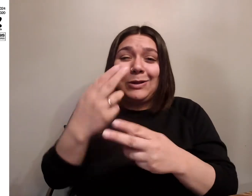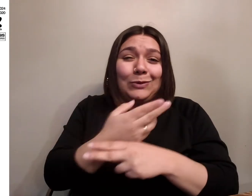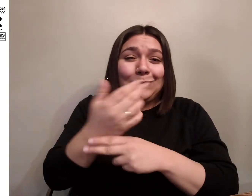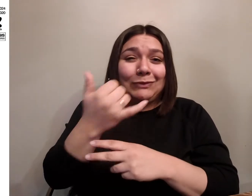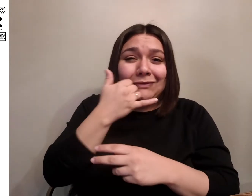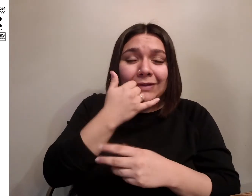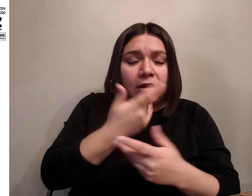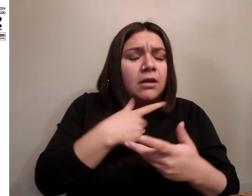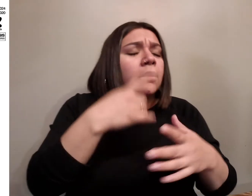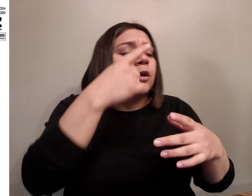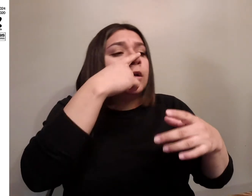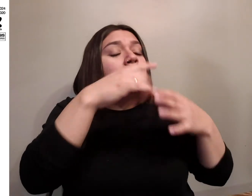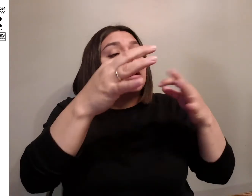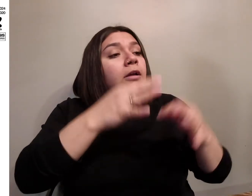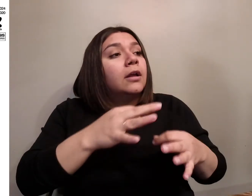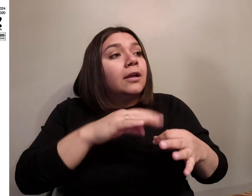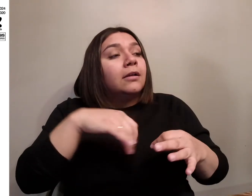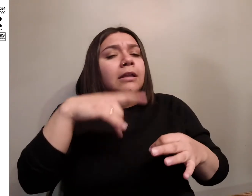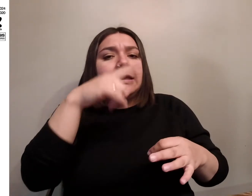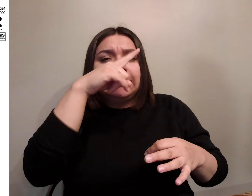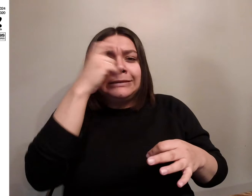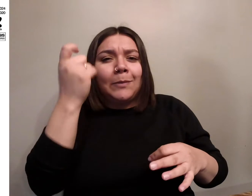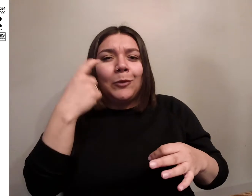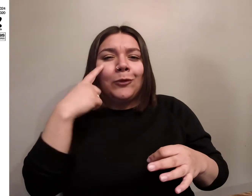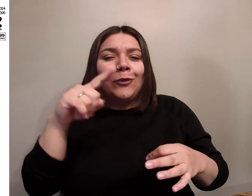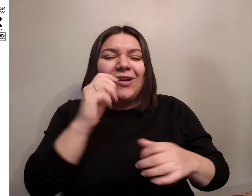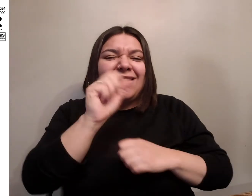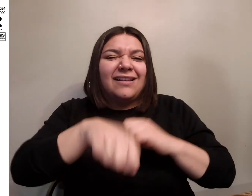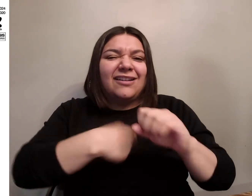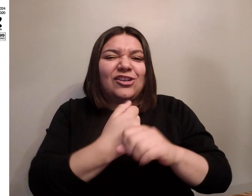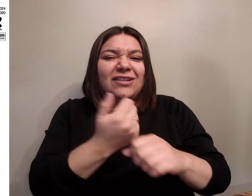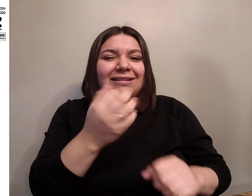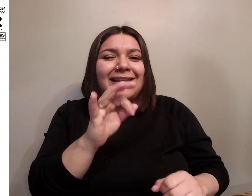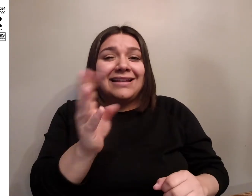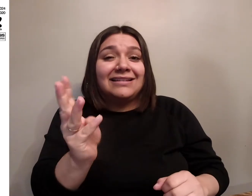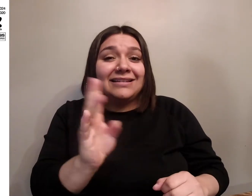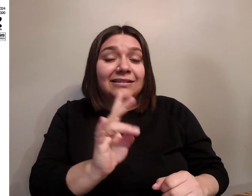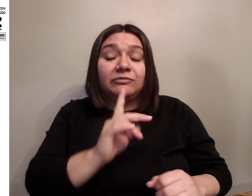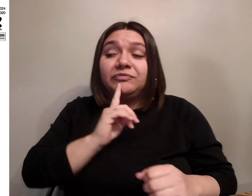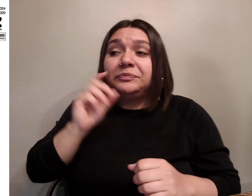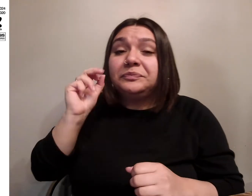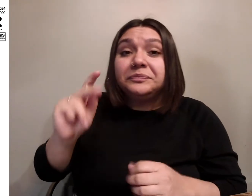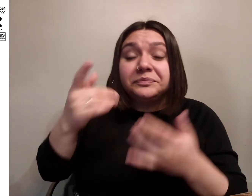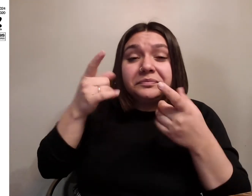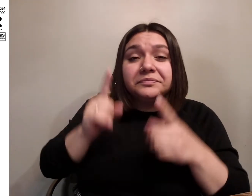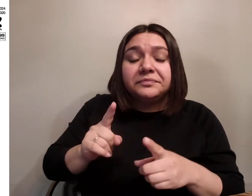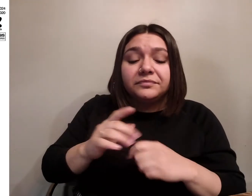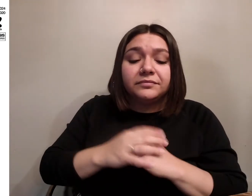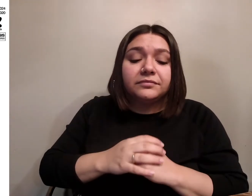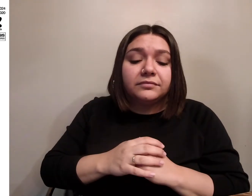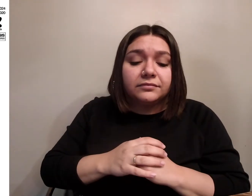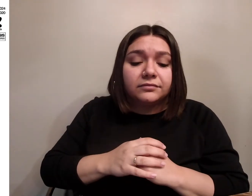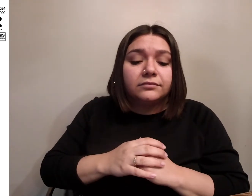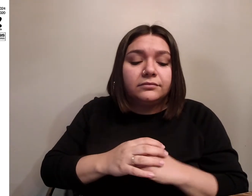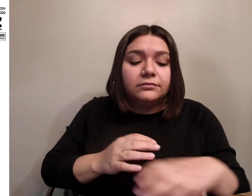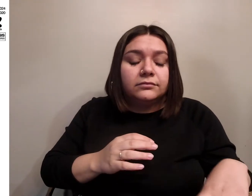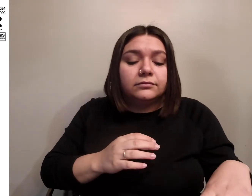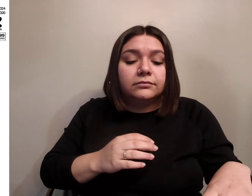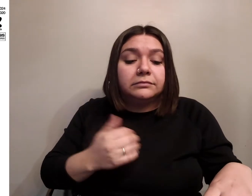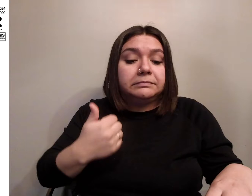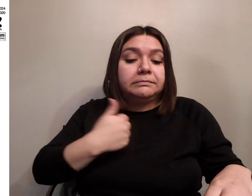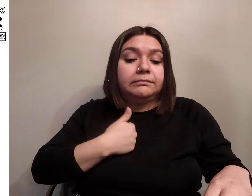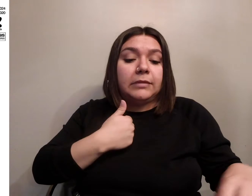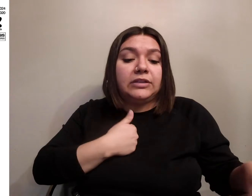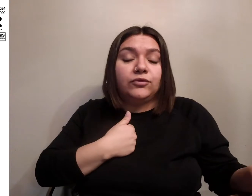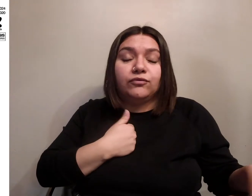off again for another day of it. Take me back to summer 1967. Well, I